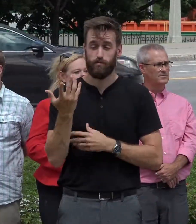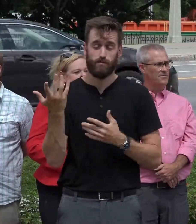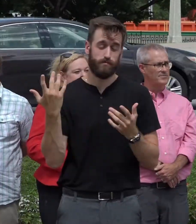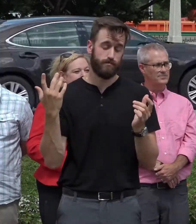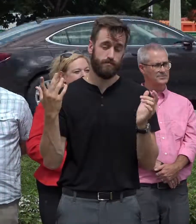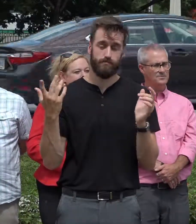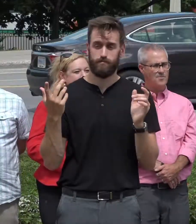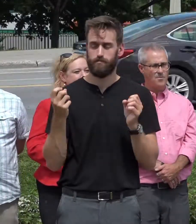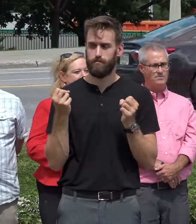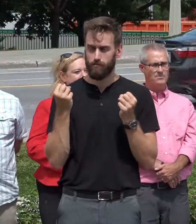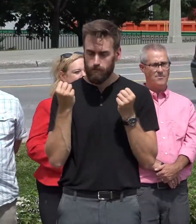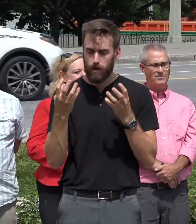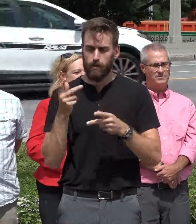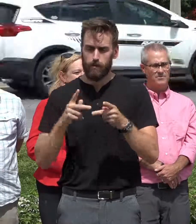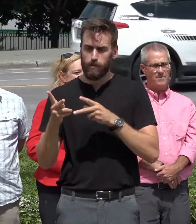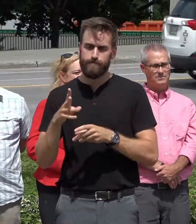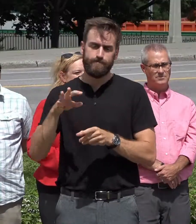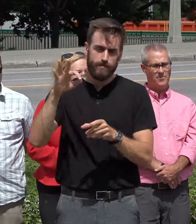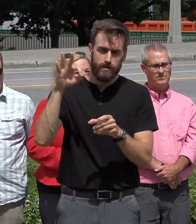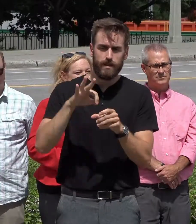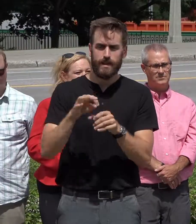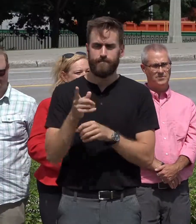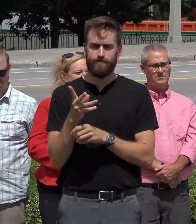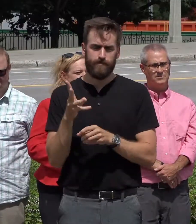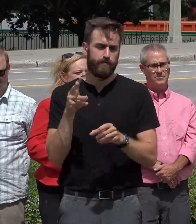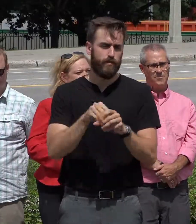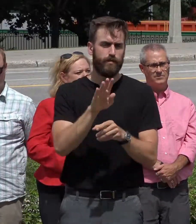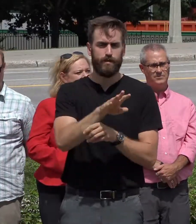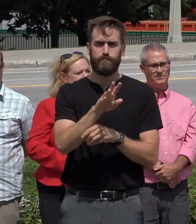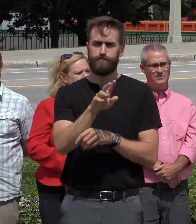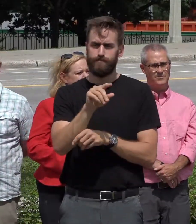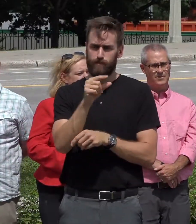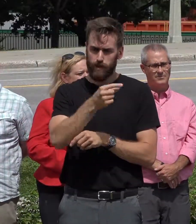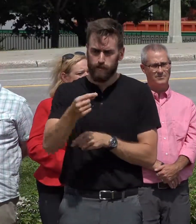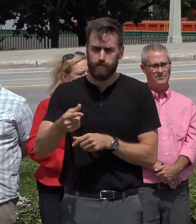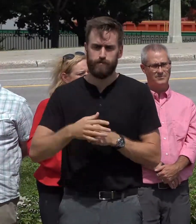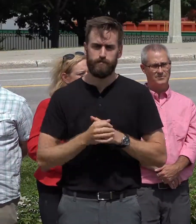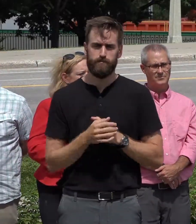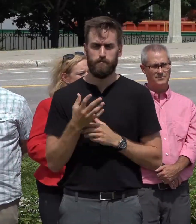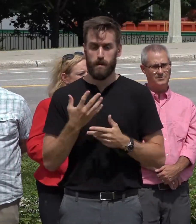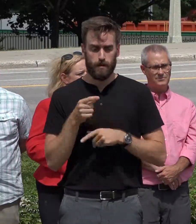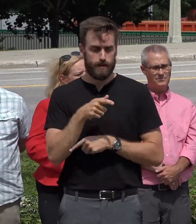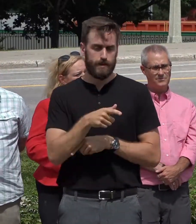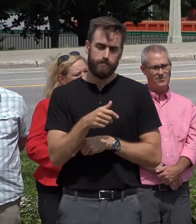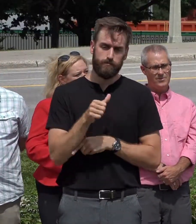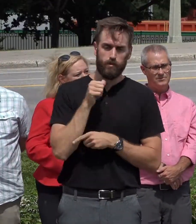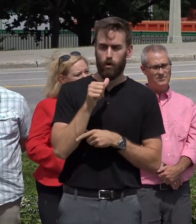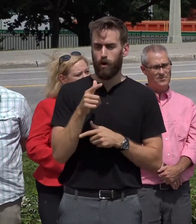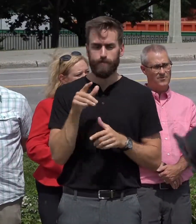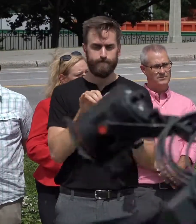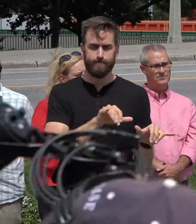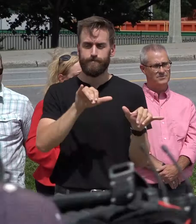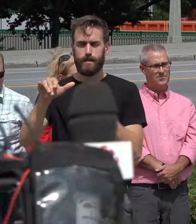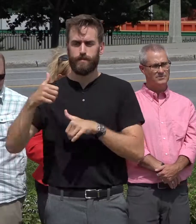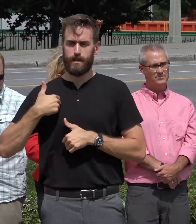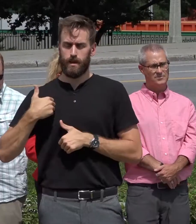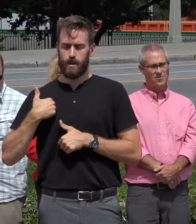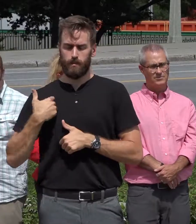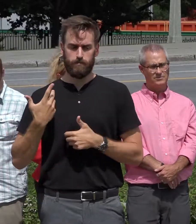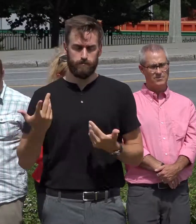are elected in what we consider to be maybe less progressive countries than ours,